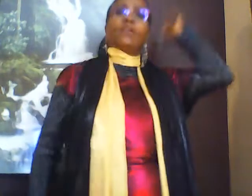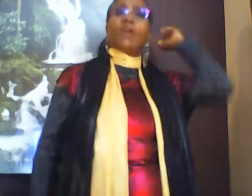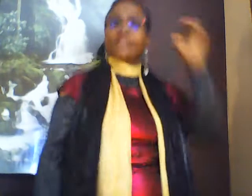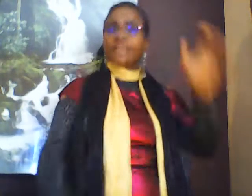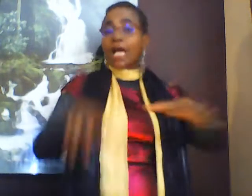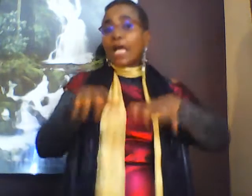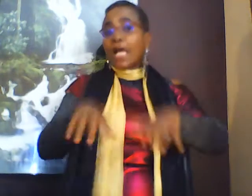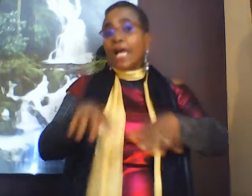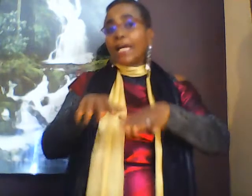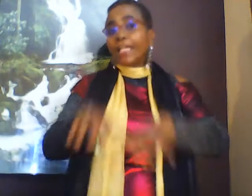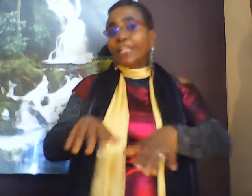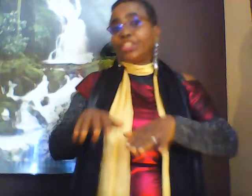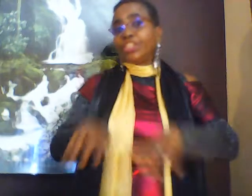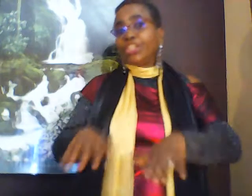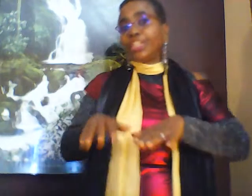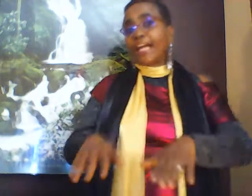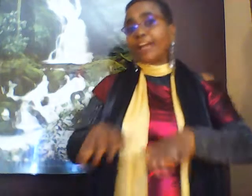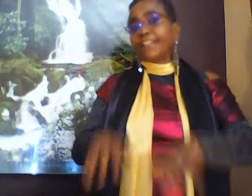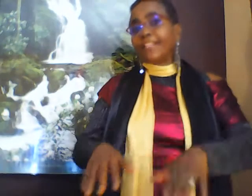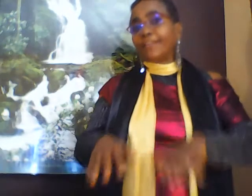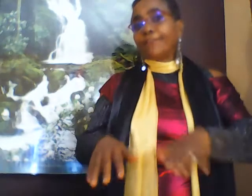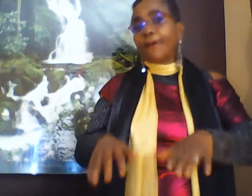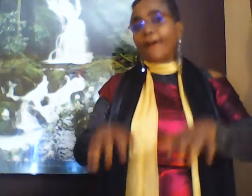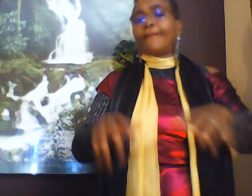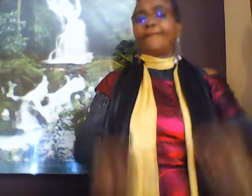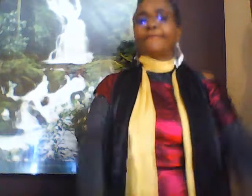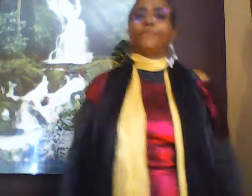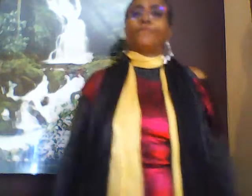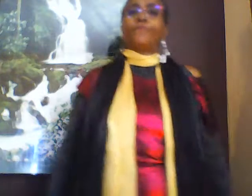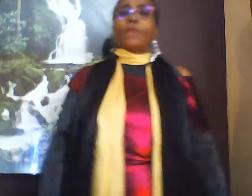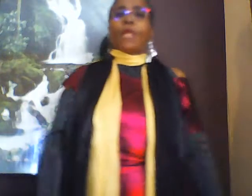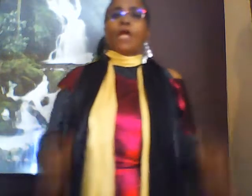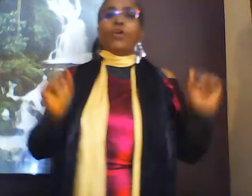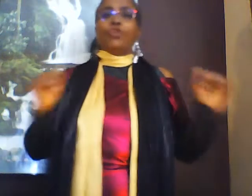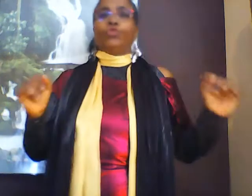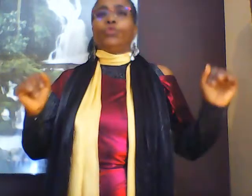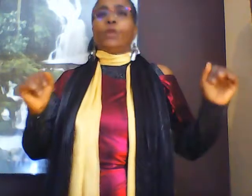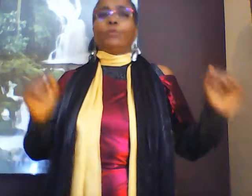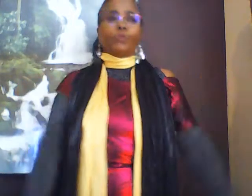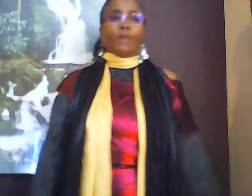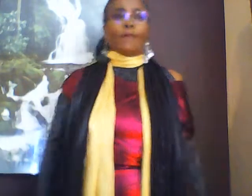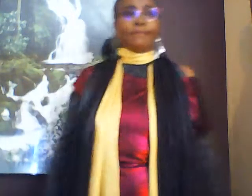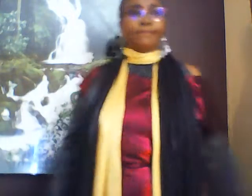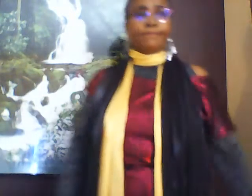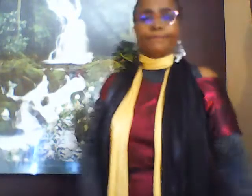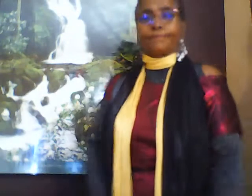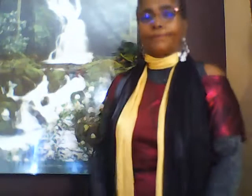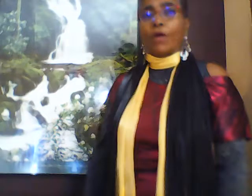clots. Vision arterial. Nous n'avons plus de problème. Organ